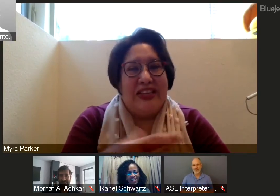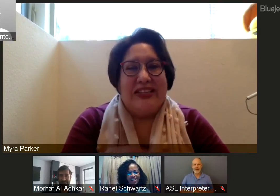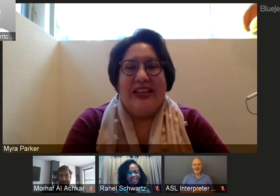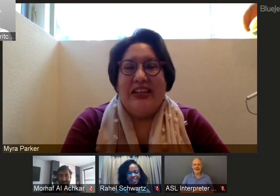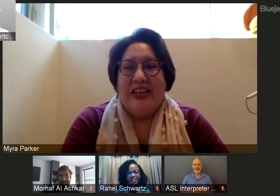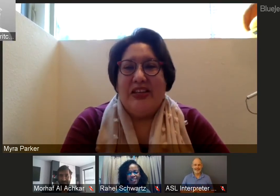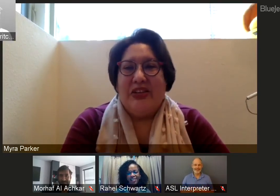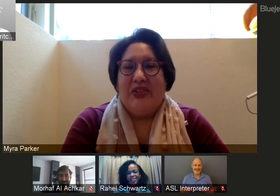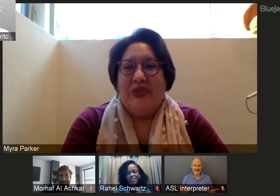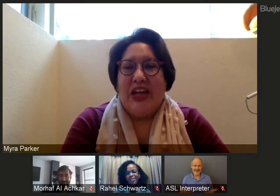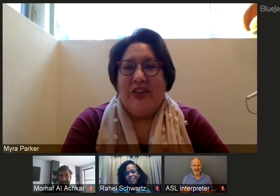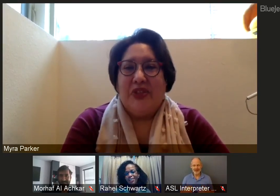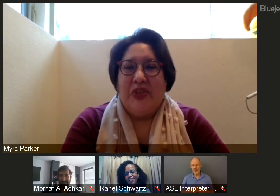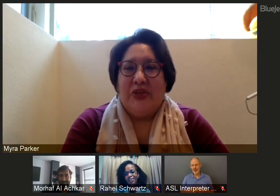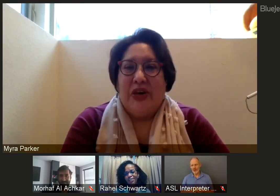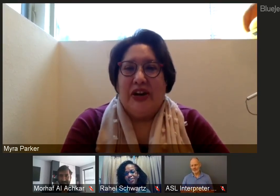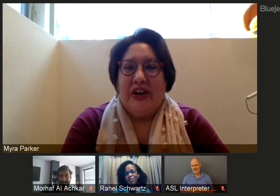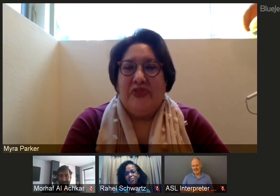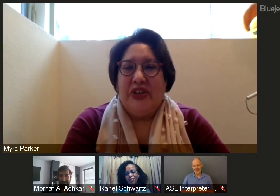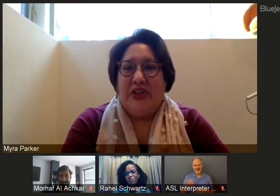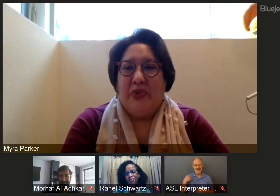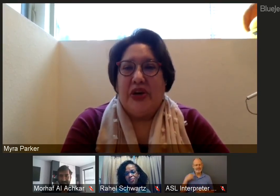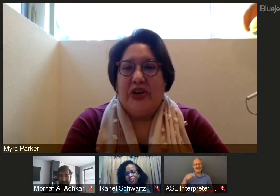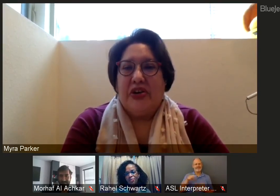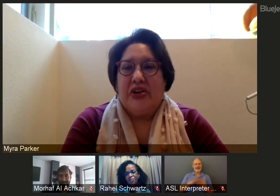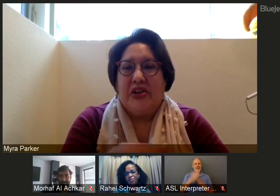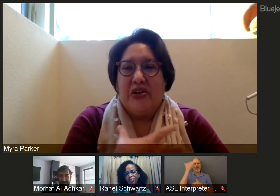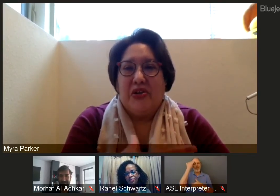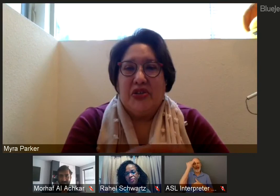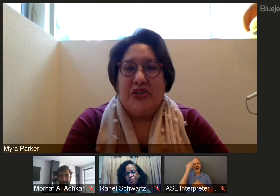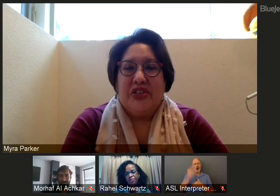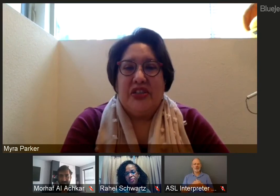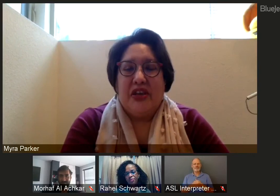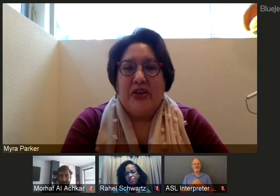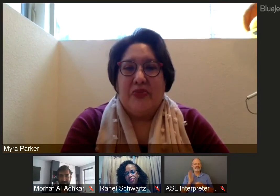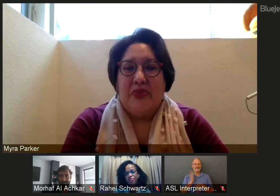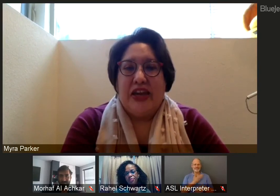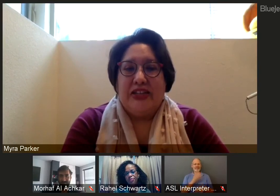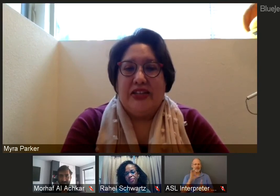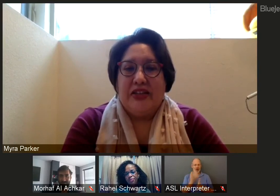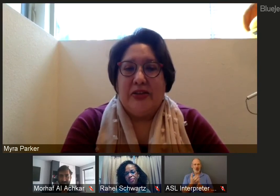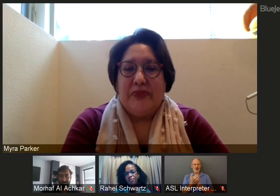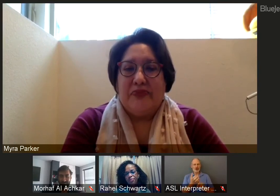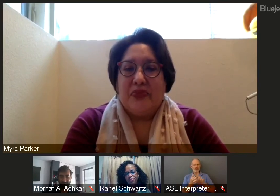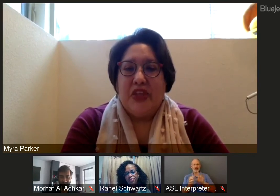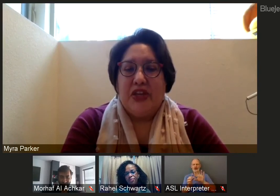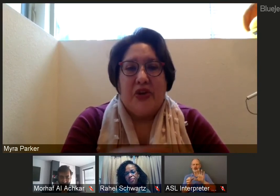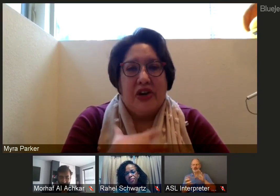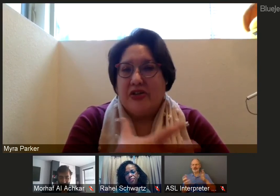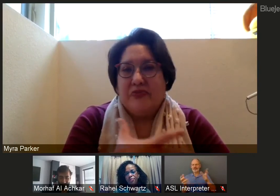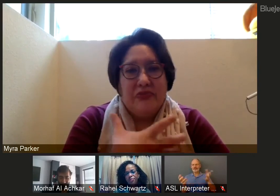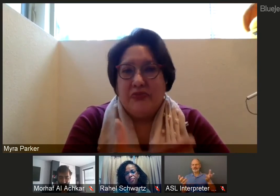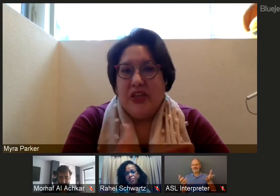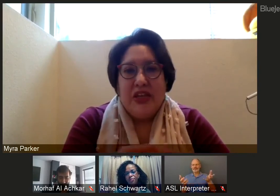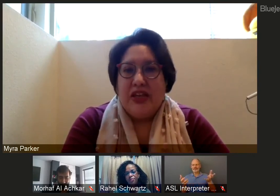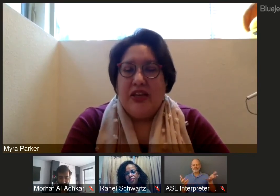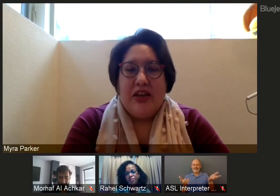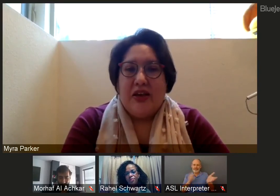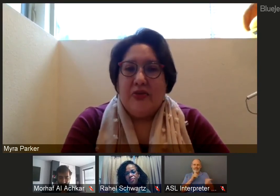some things, that we have to be aware of, about our cultures that, are